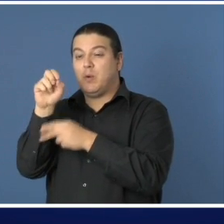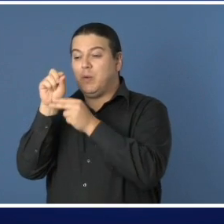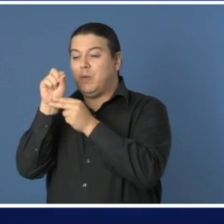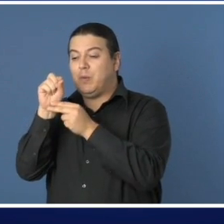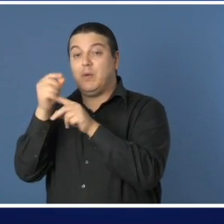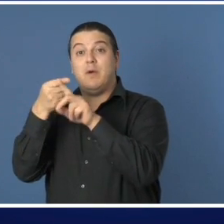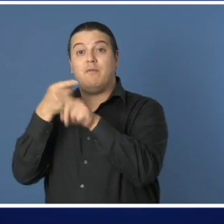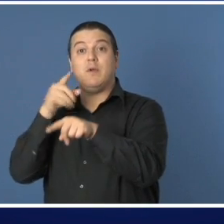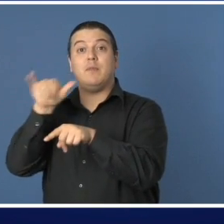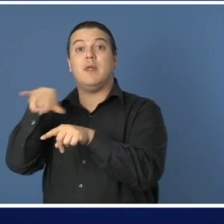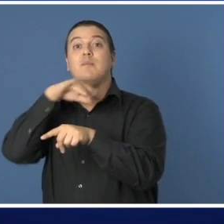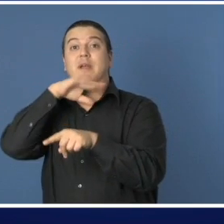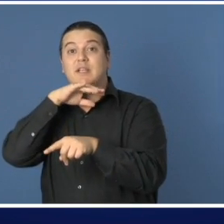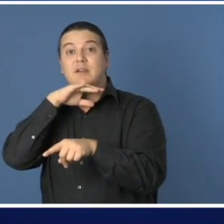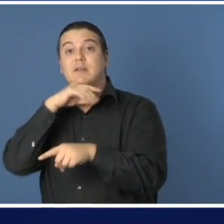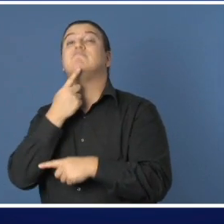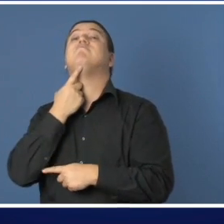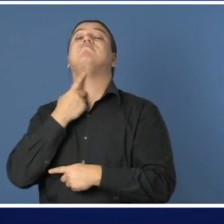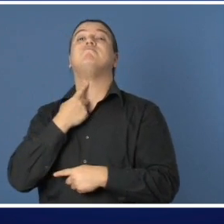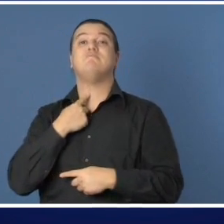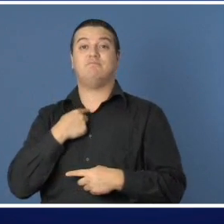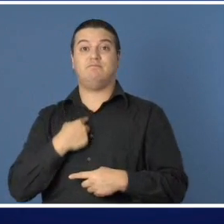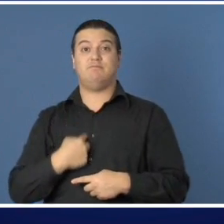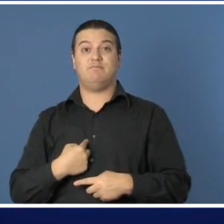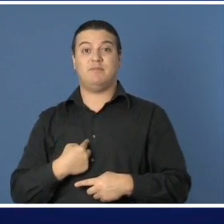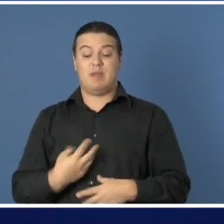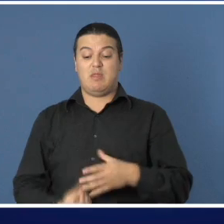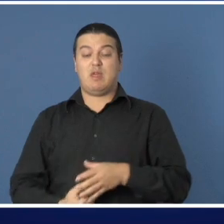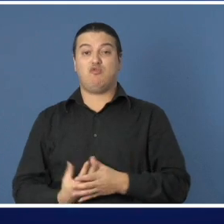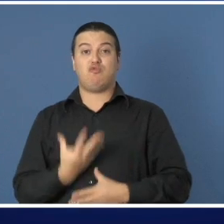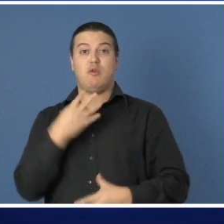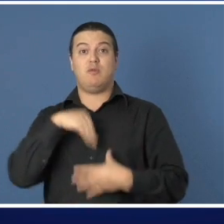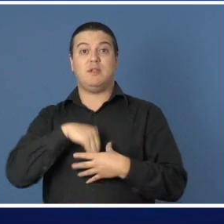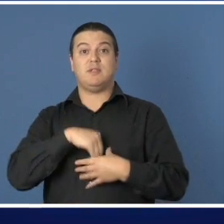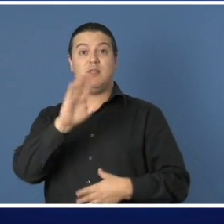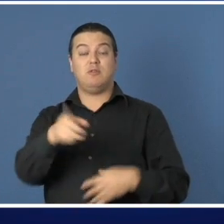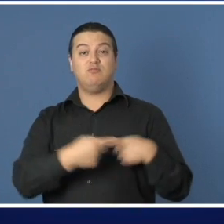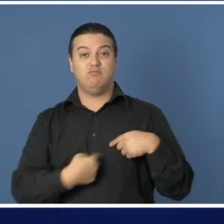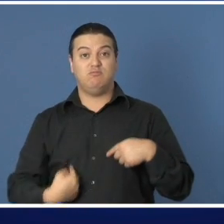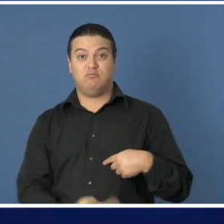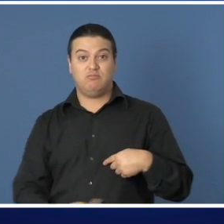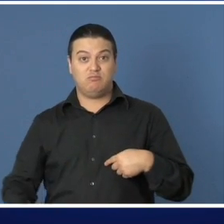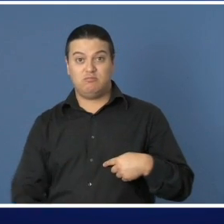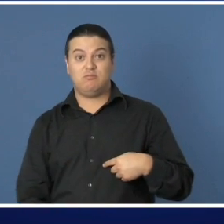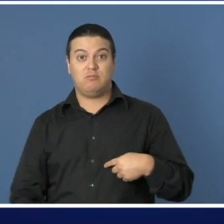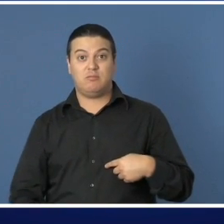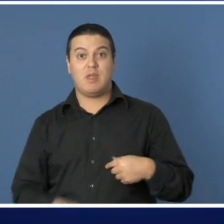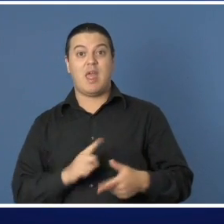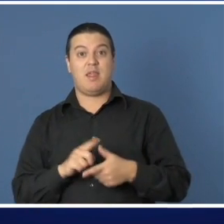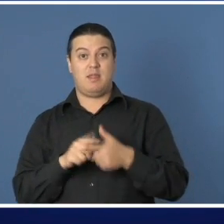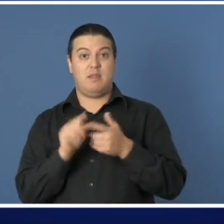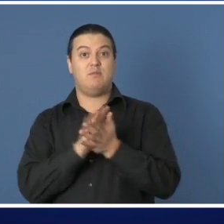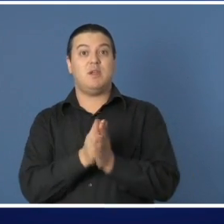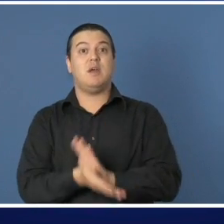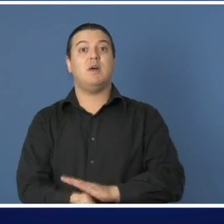bacteria, which then grow in the intestines and release toxin.